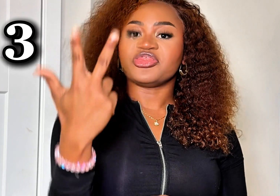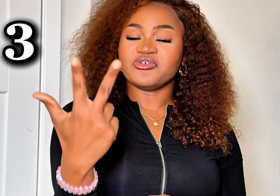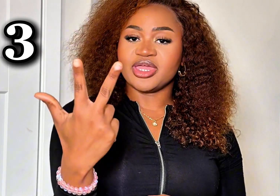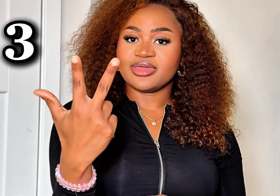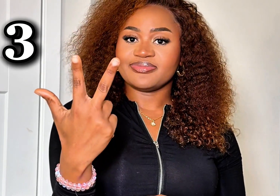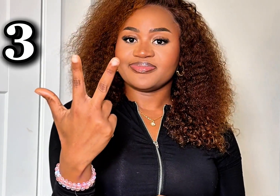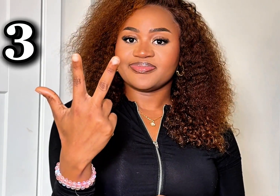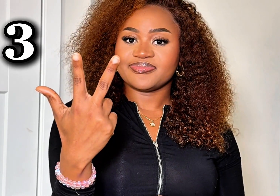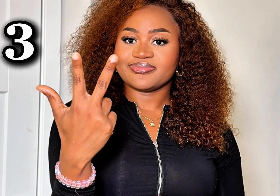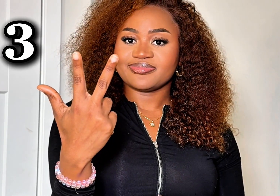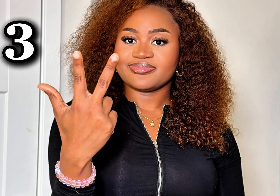3,